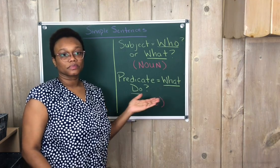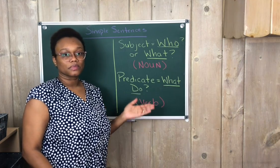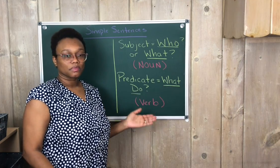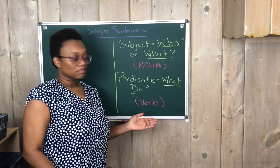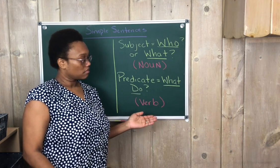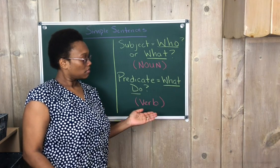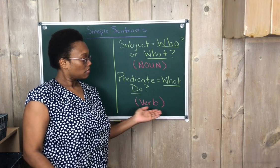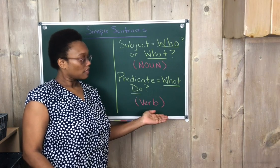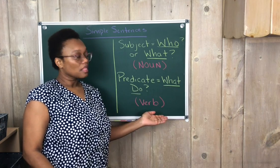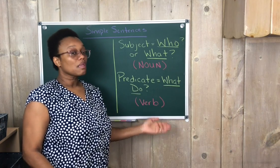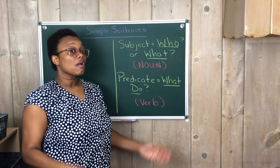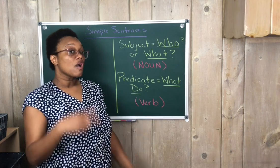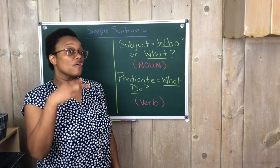So predicates are the what do.